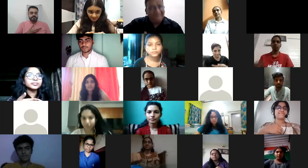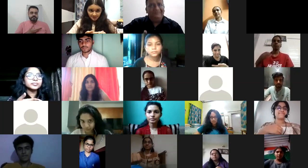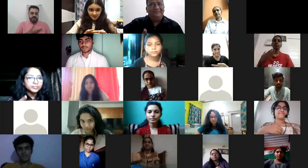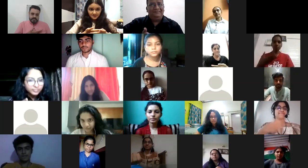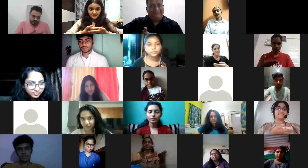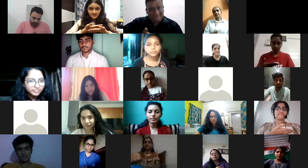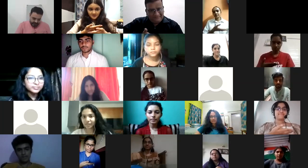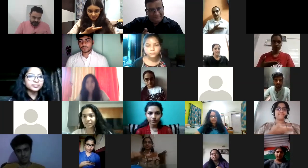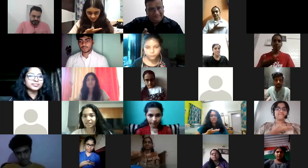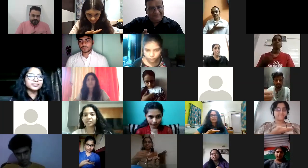This is welcome.